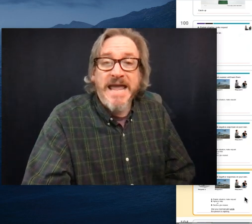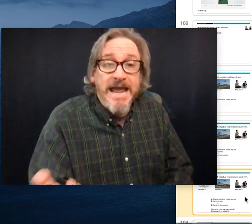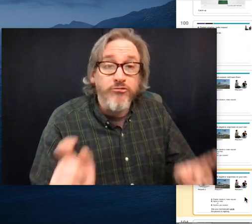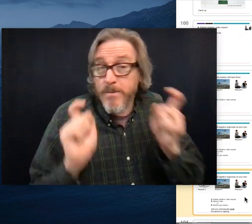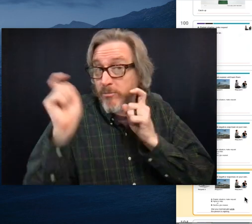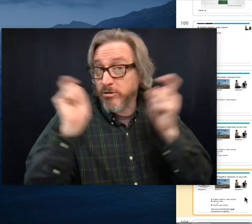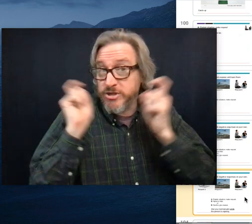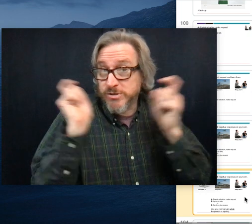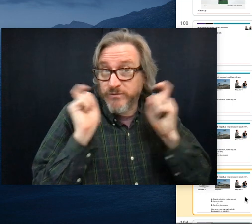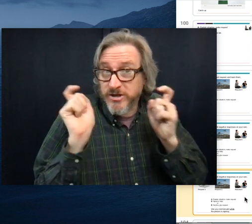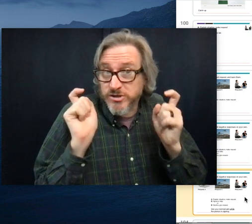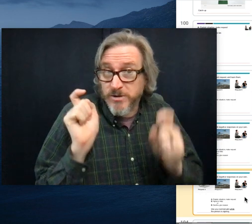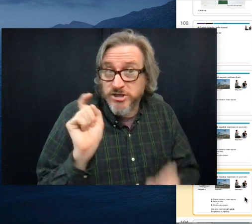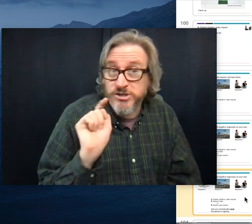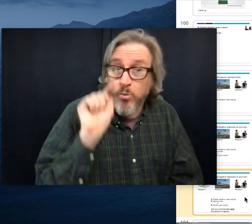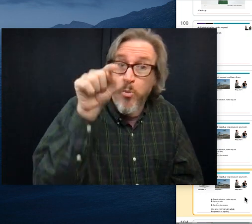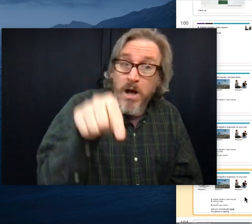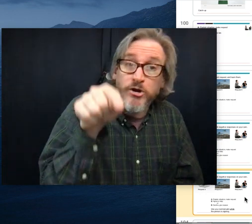about.